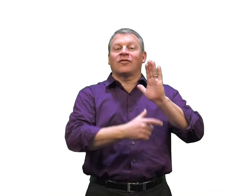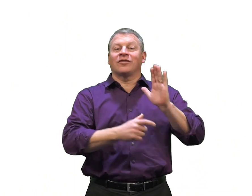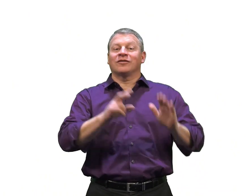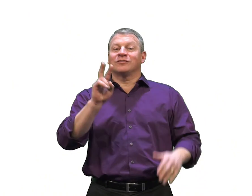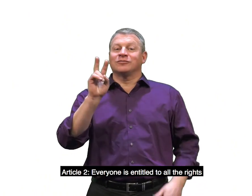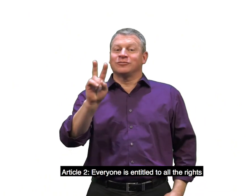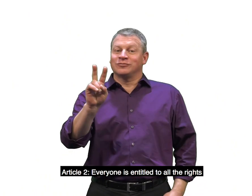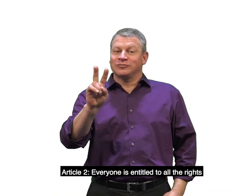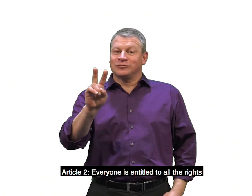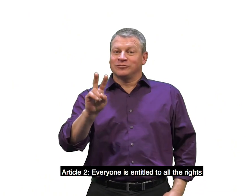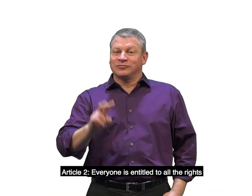Article 2.